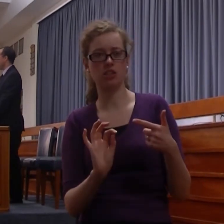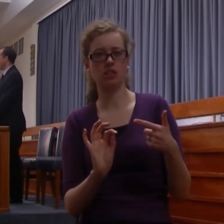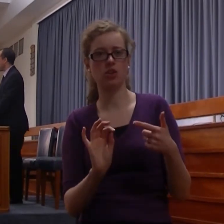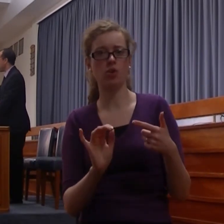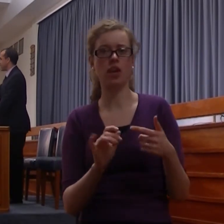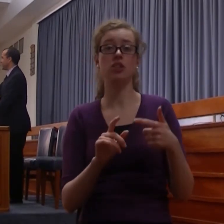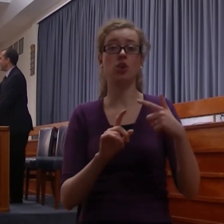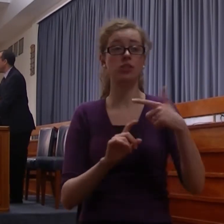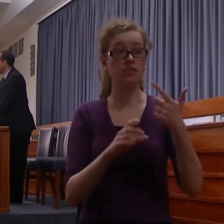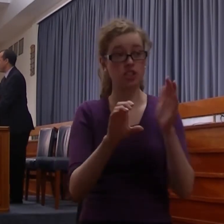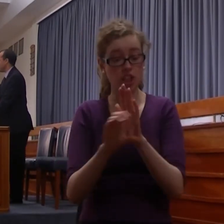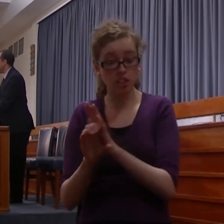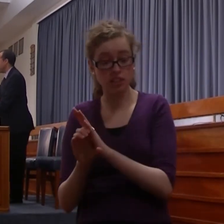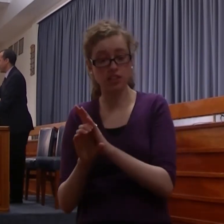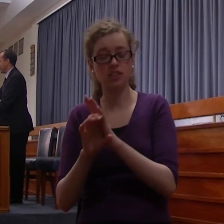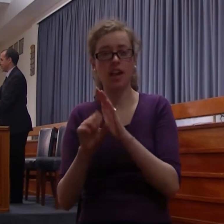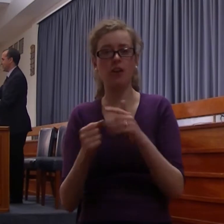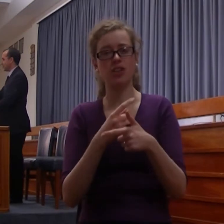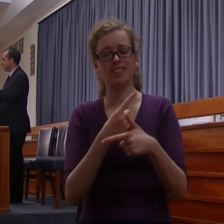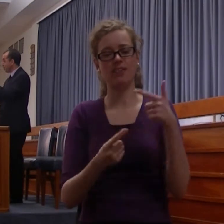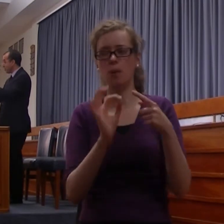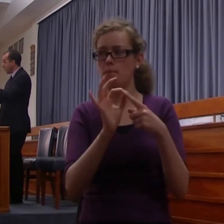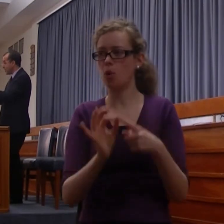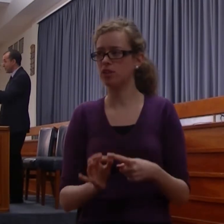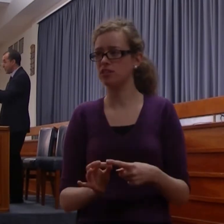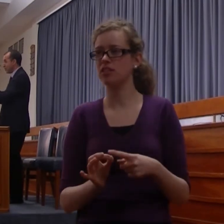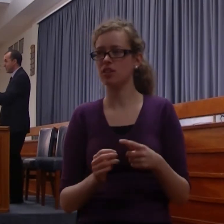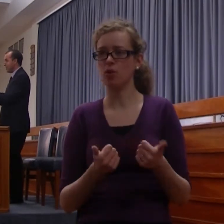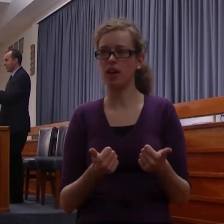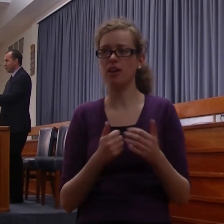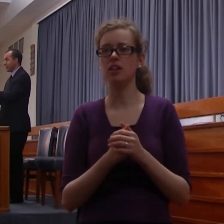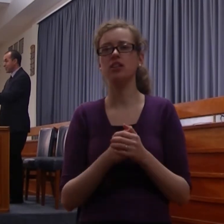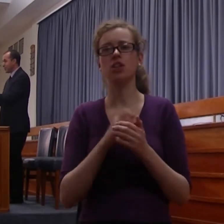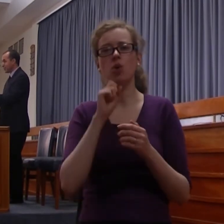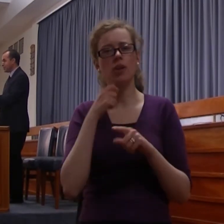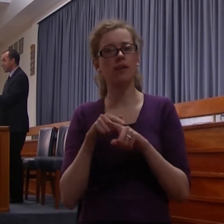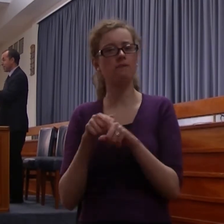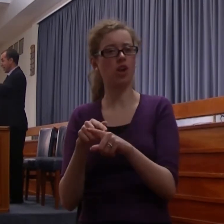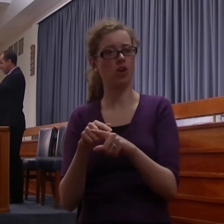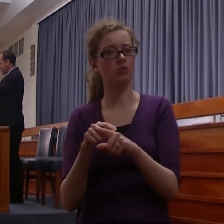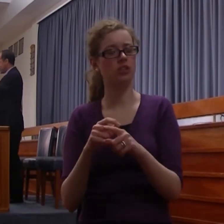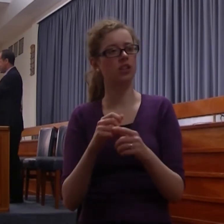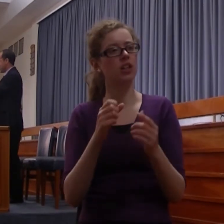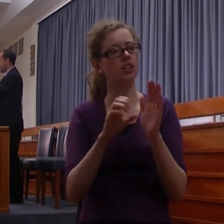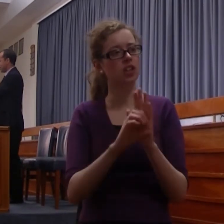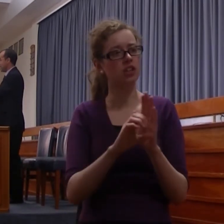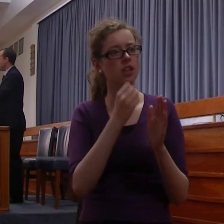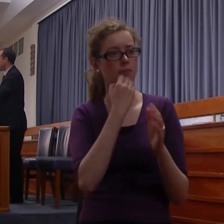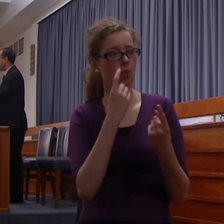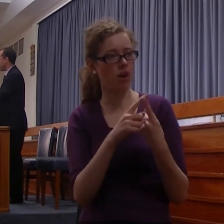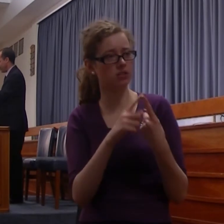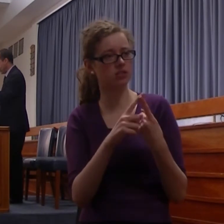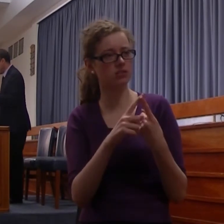a solution. And after the solution, you have an invitation. So seven churches we can study in seven simple